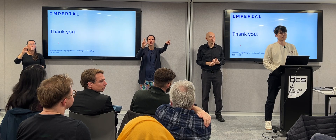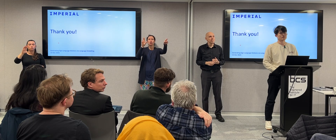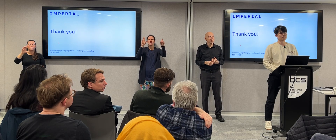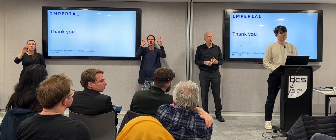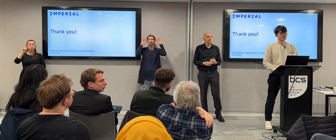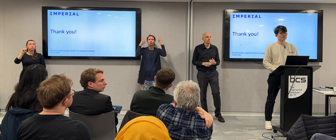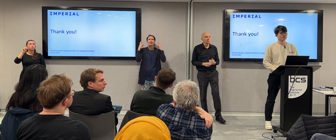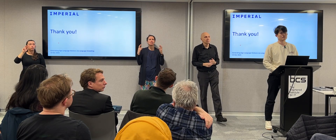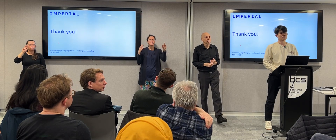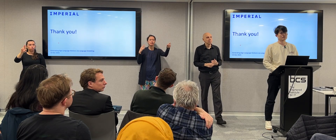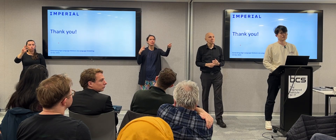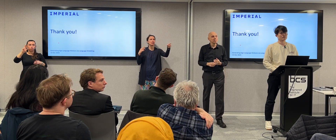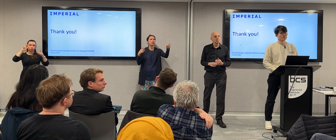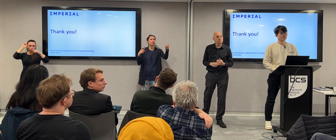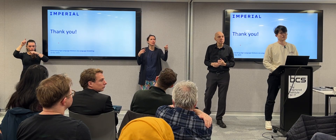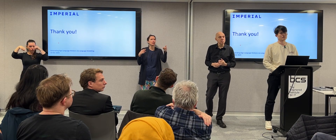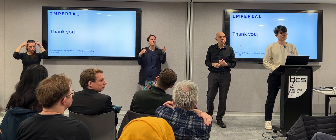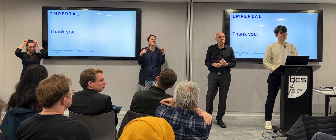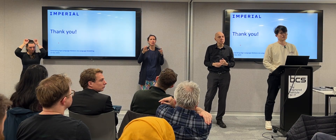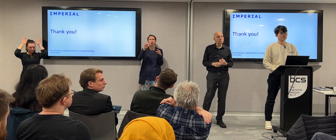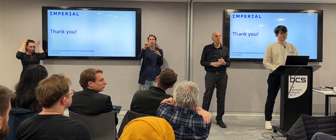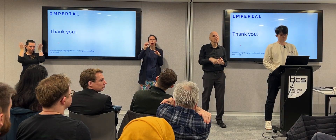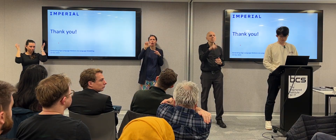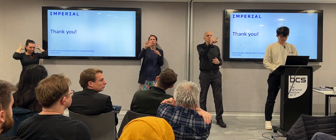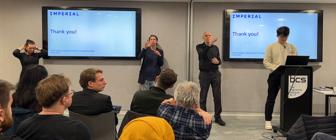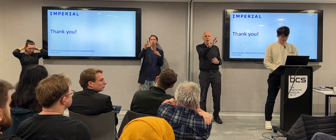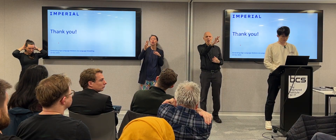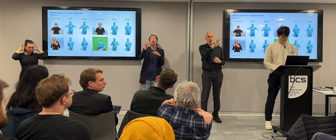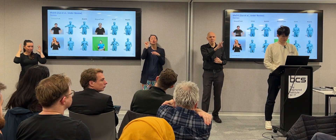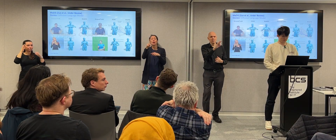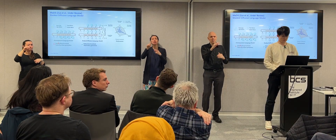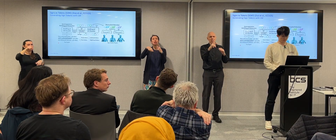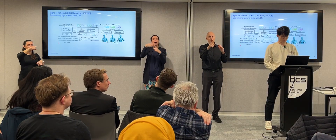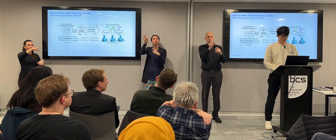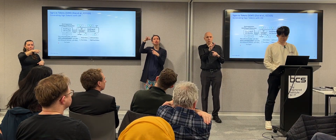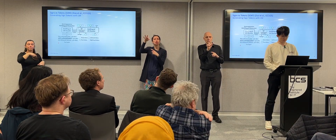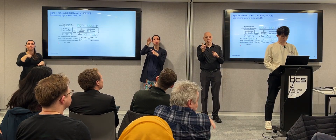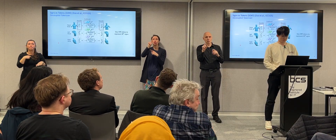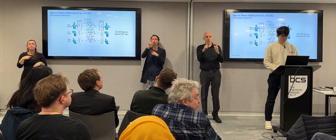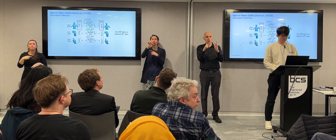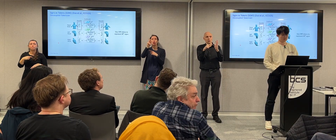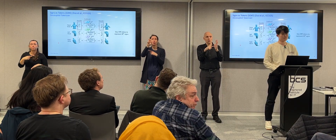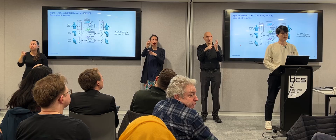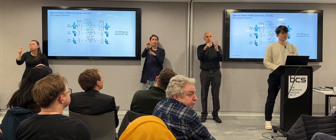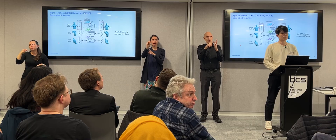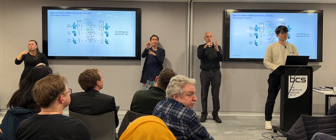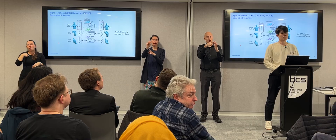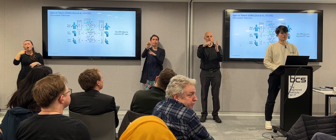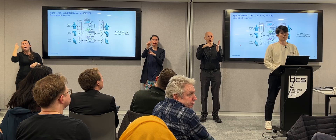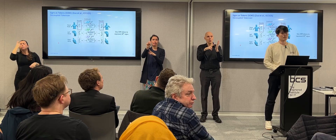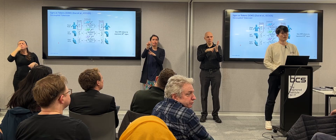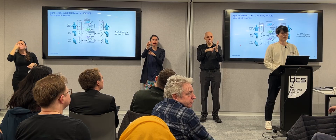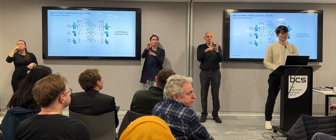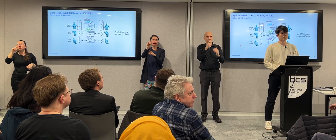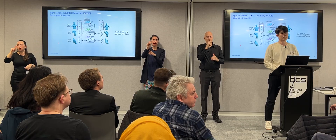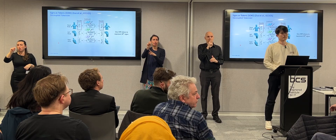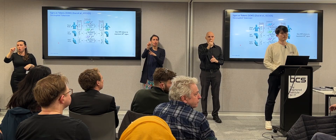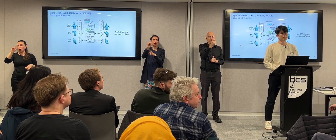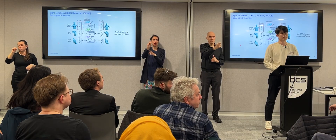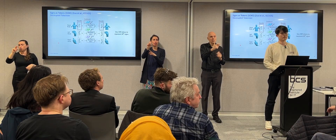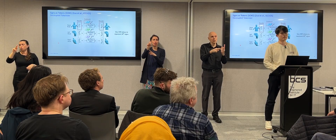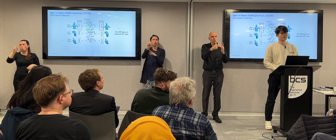a question on the tokens. I have a question on the tokens. Do